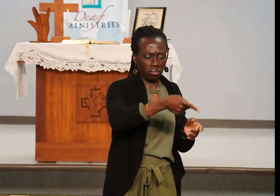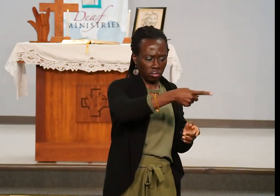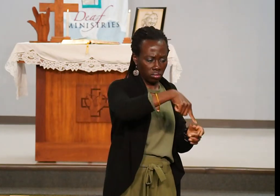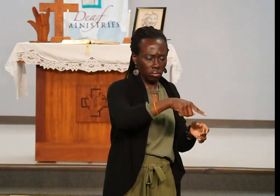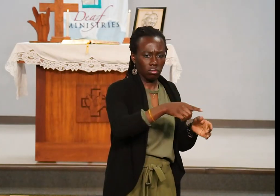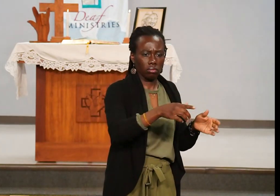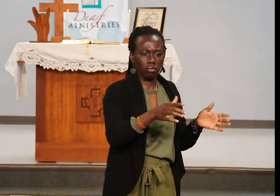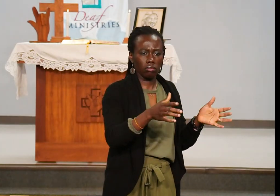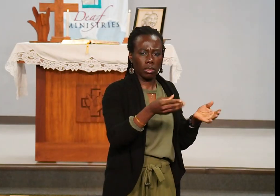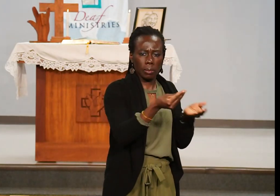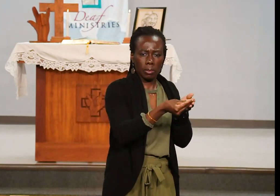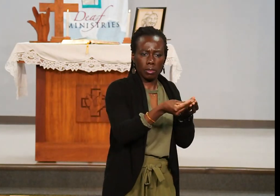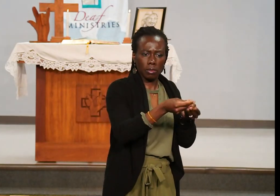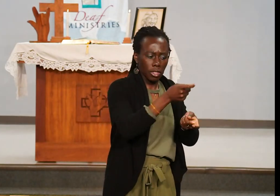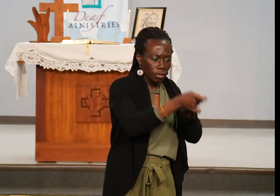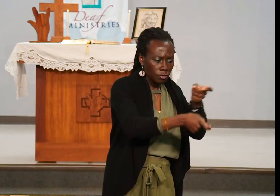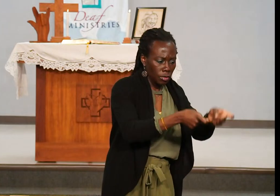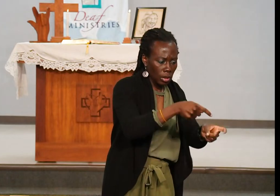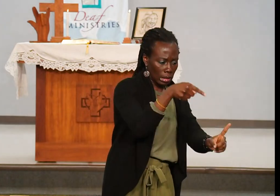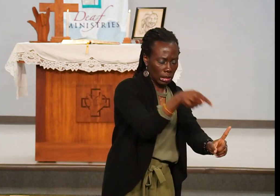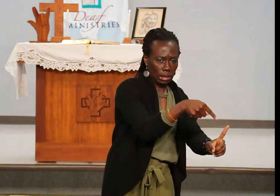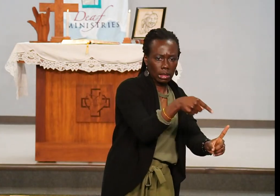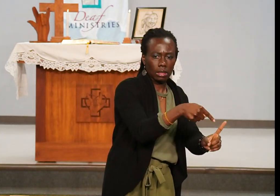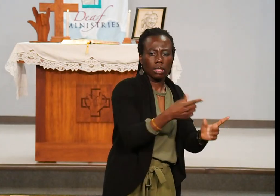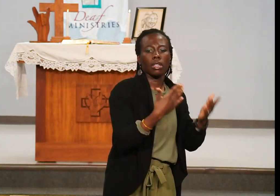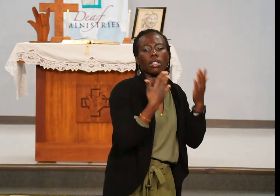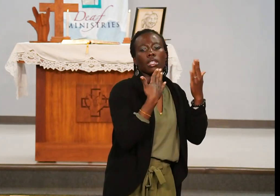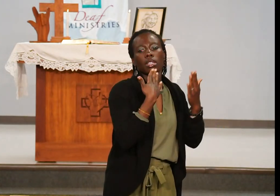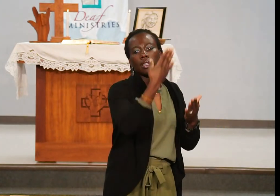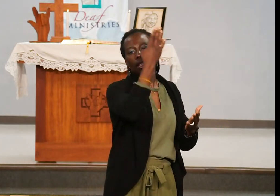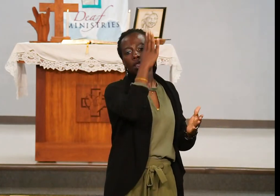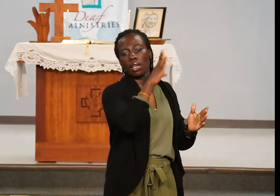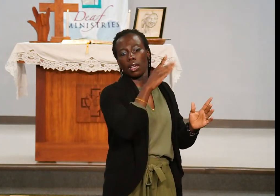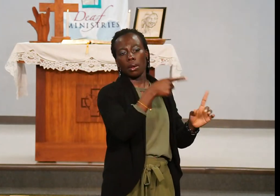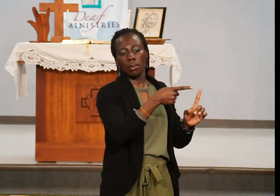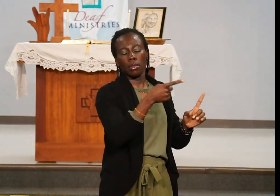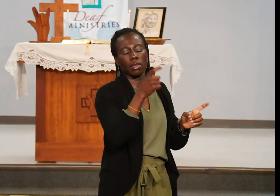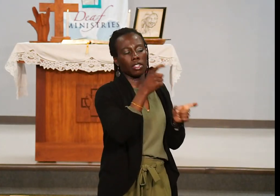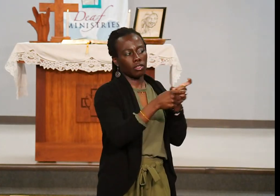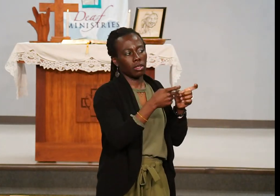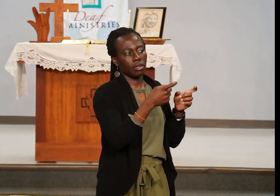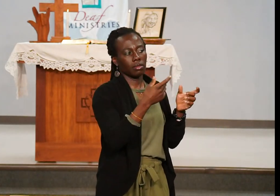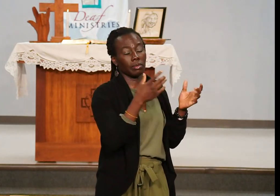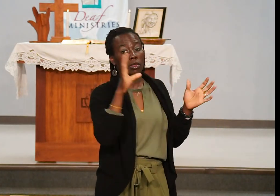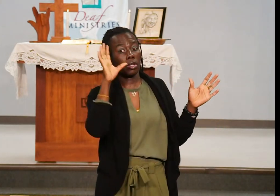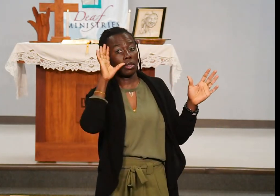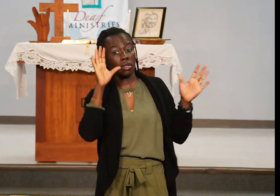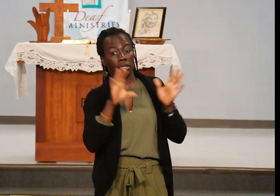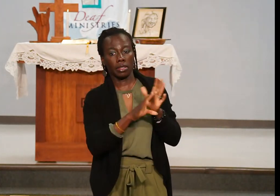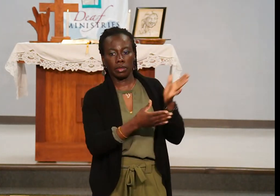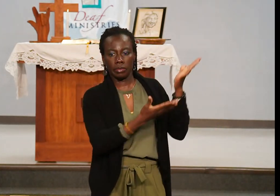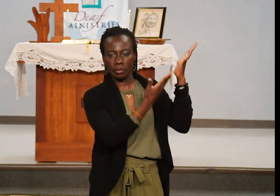We ask that you pray for him and that we are able to continue supporting him and that God bless